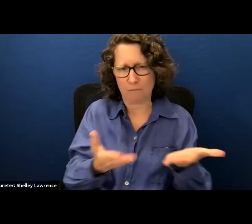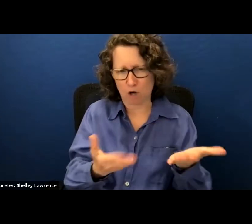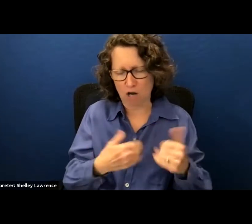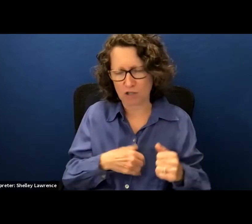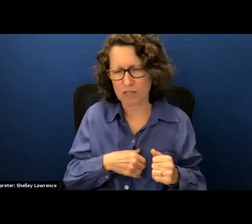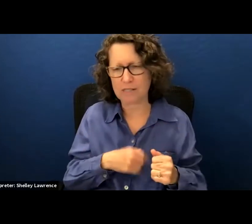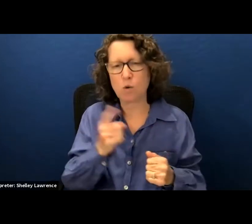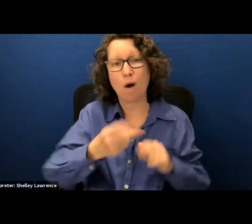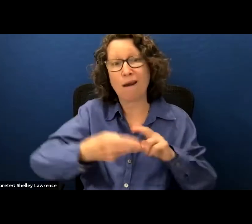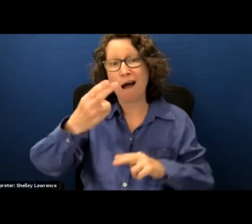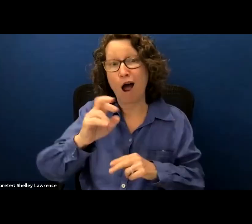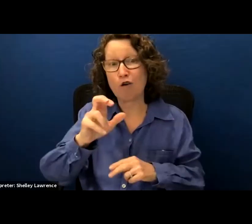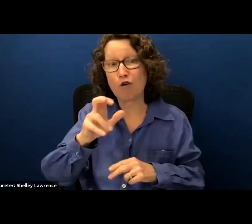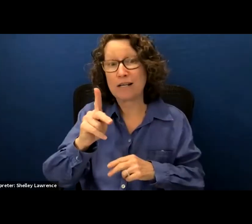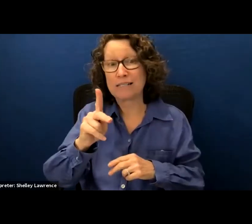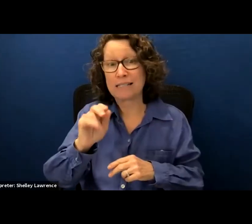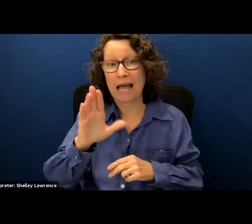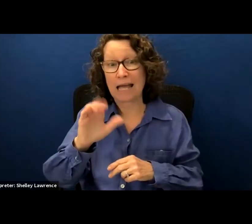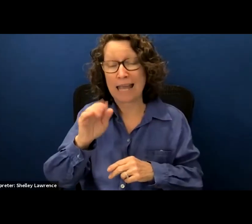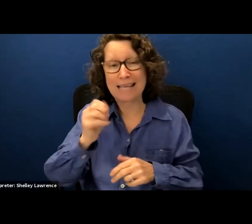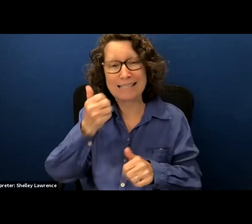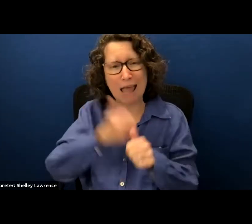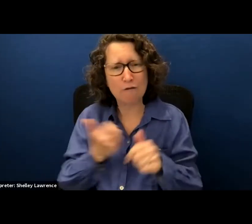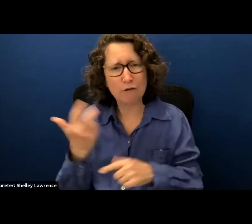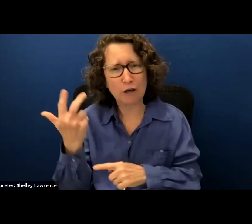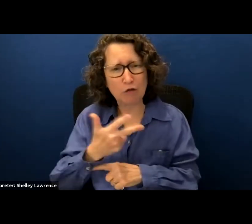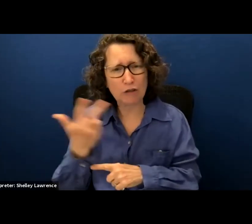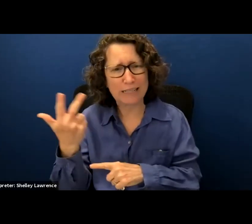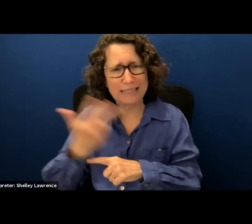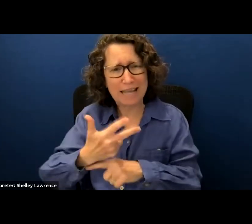1 high-risk case every 3 days.